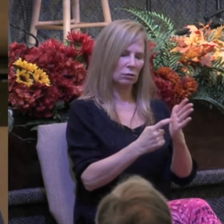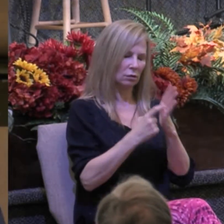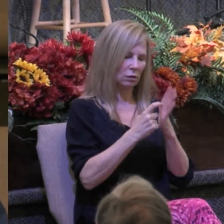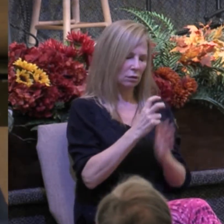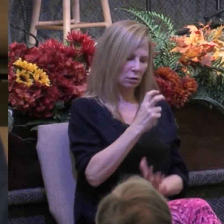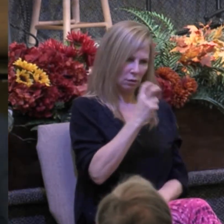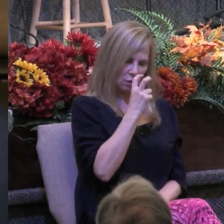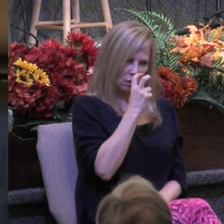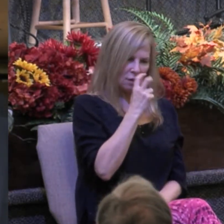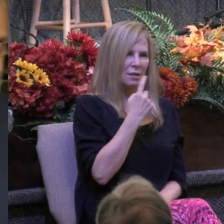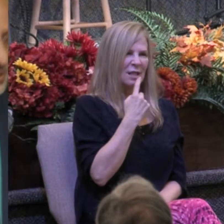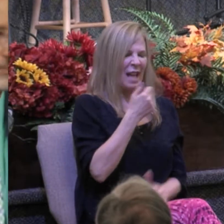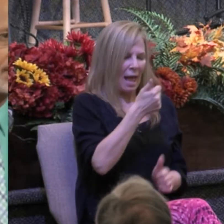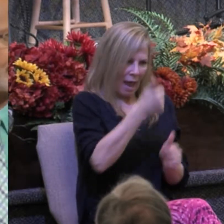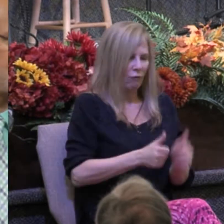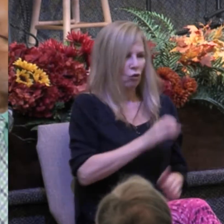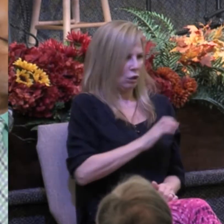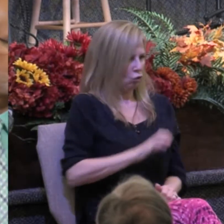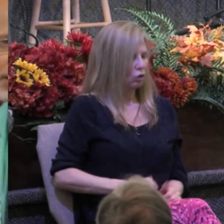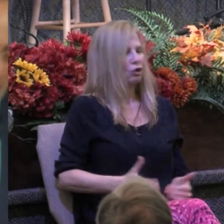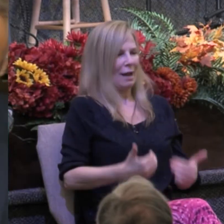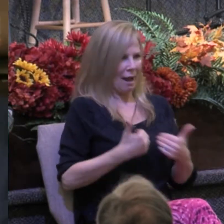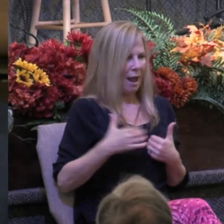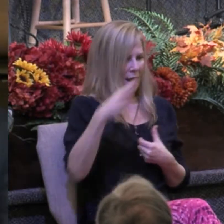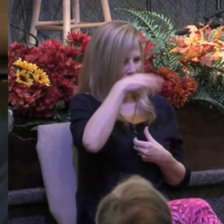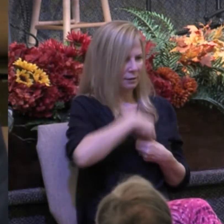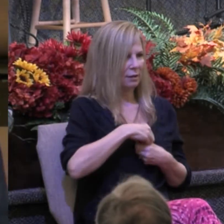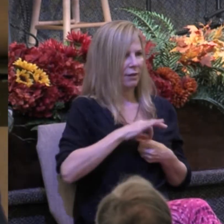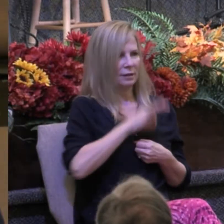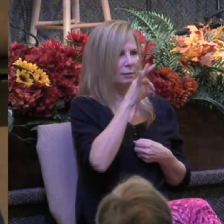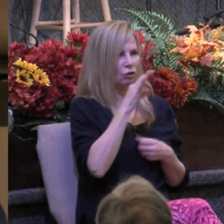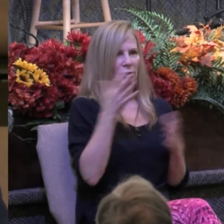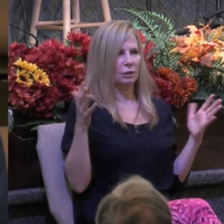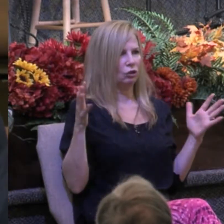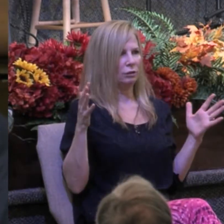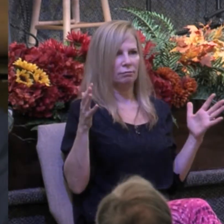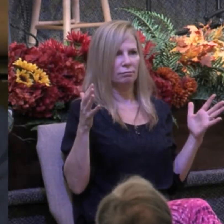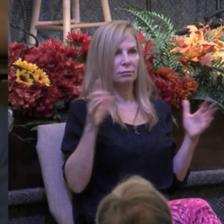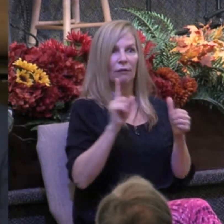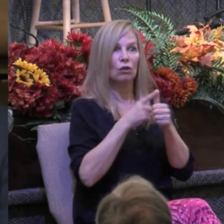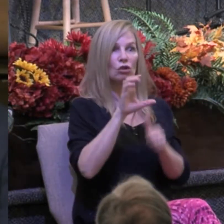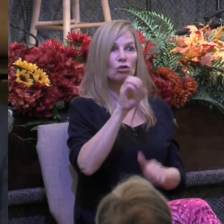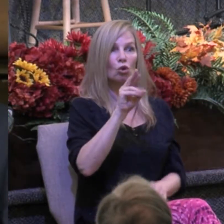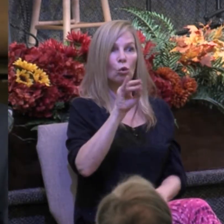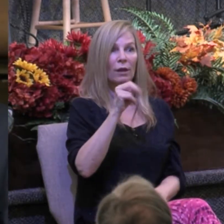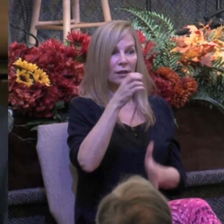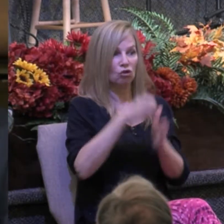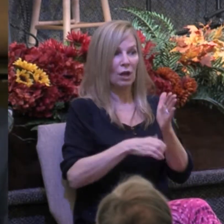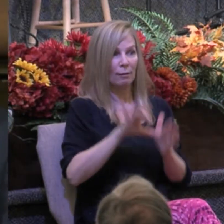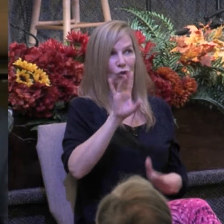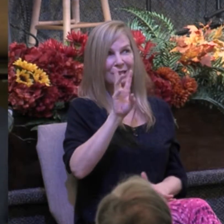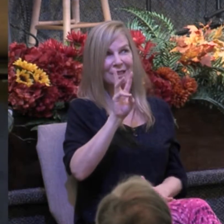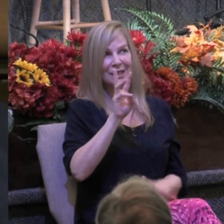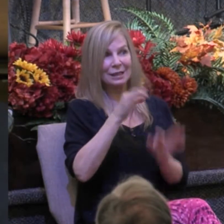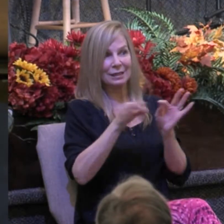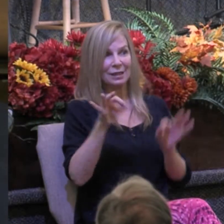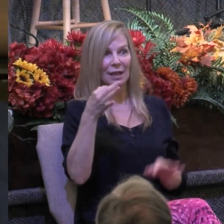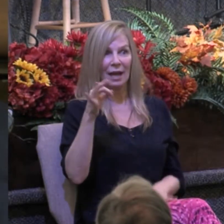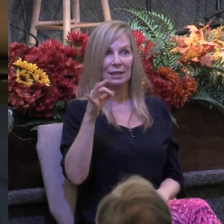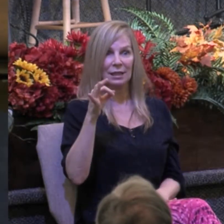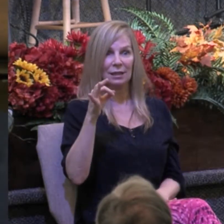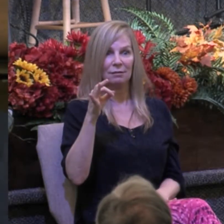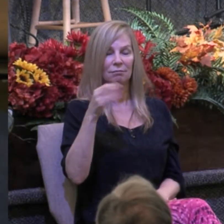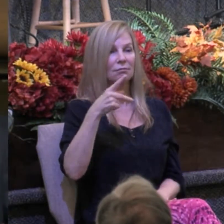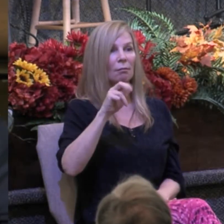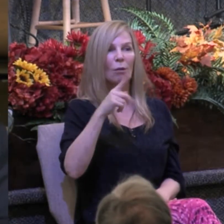Christian possesses the Holy Spirit. I hope you know that. 1 Corinthians 6:19. Paul said, "Or do you not know that your